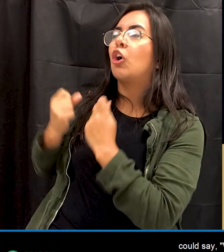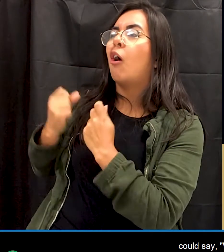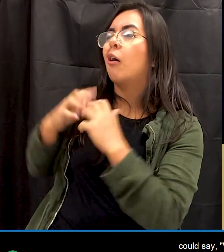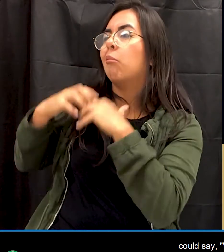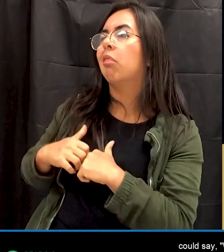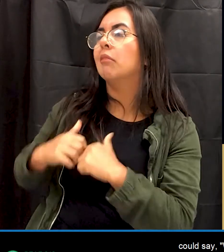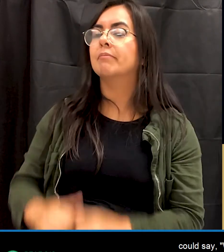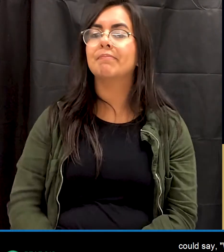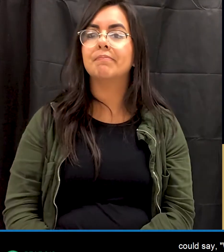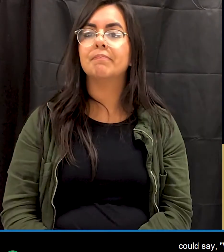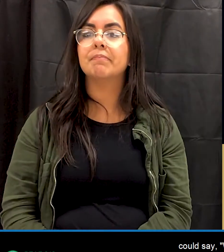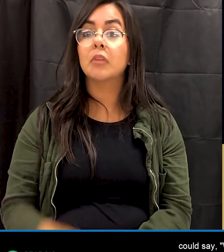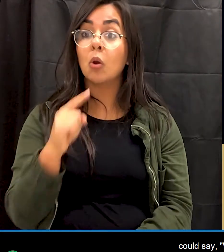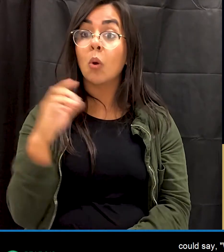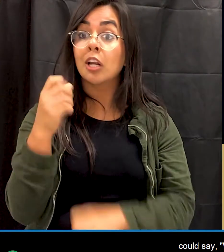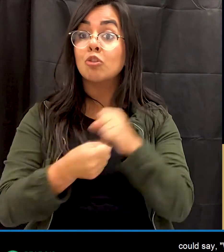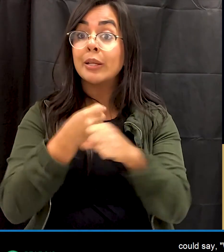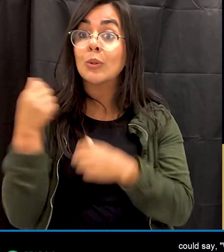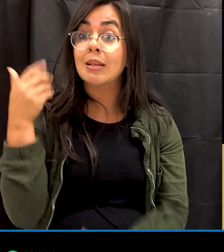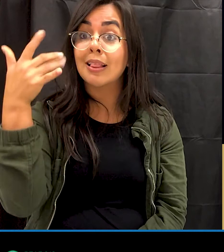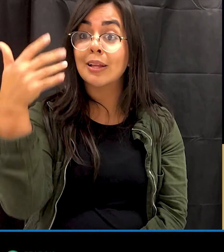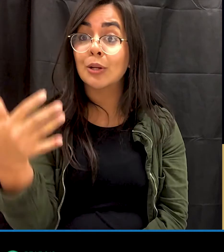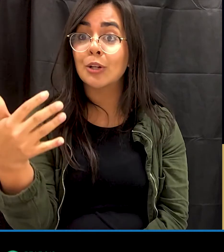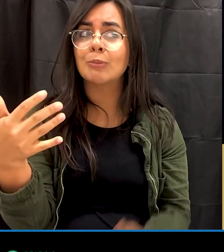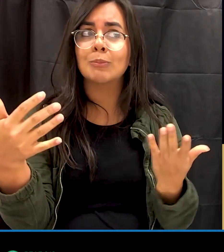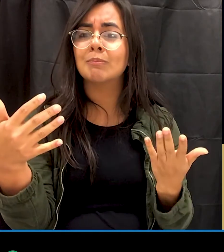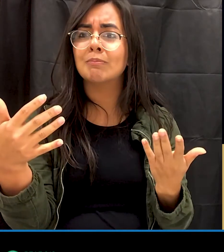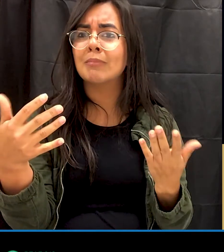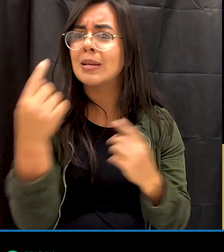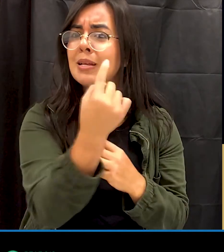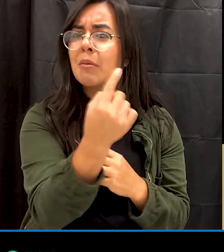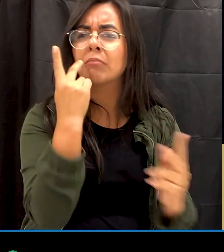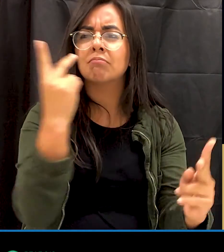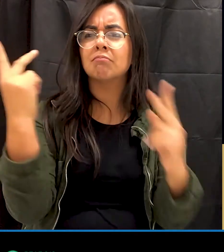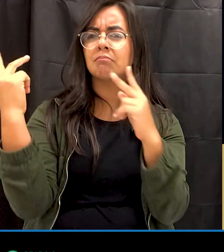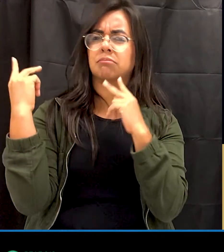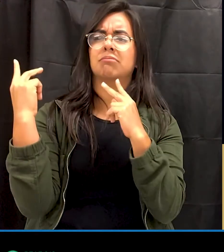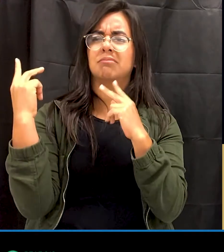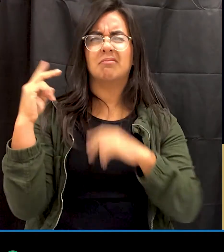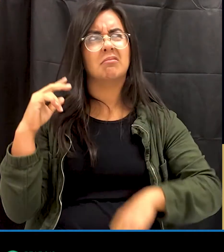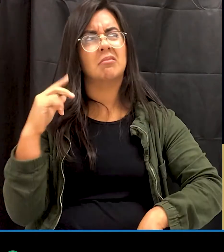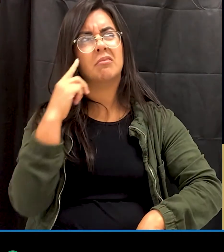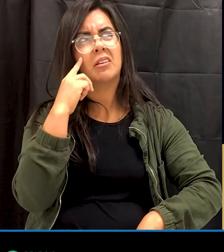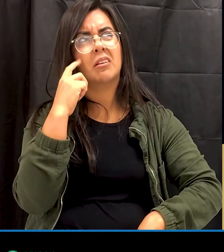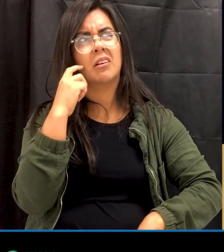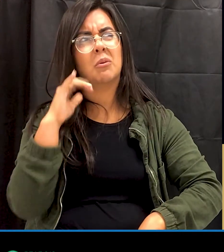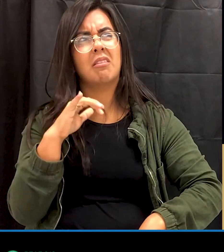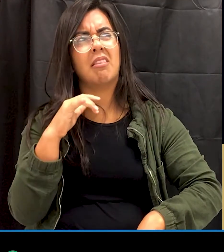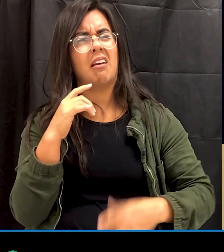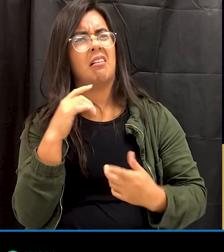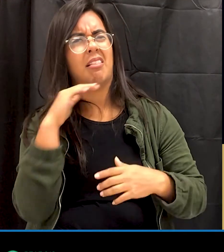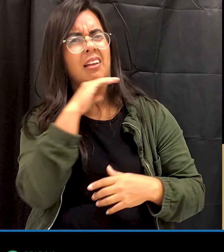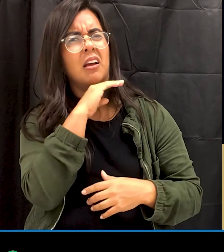years later could say, well, this, you know, clearly someone is being deceptive. Does his wife have a minivan or does his wife have a car? Or is it his car?